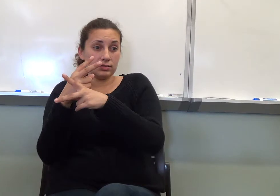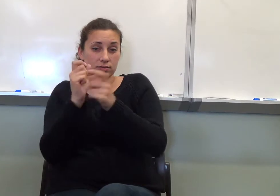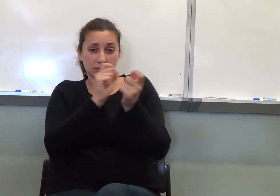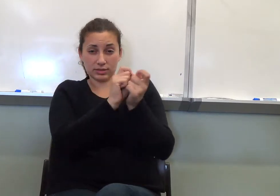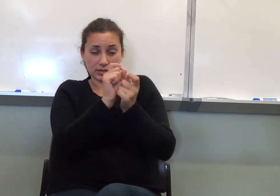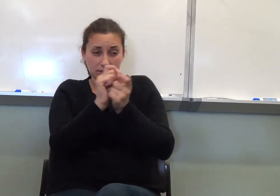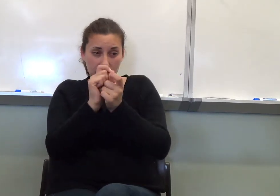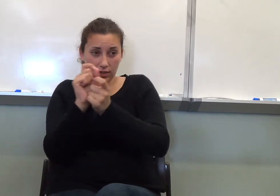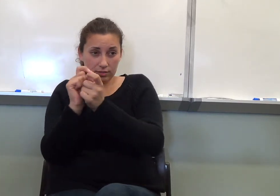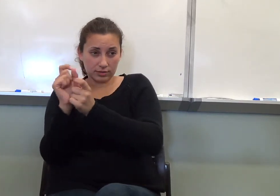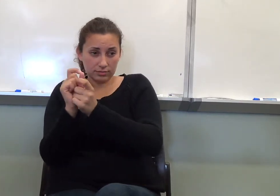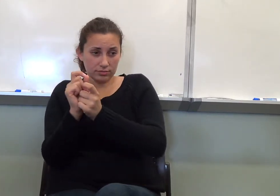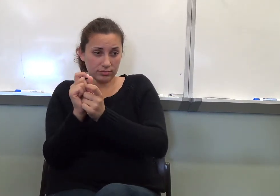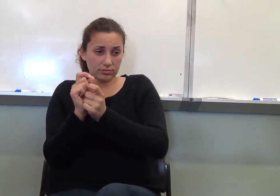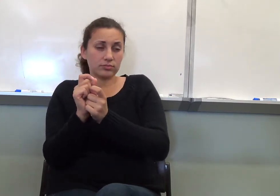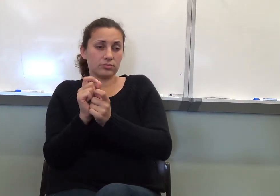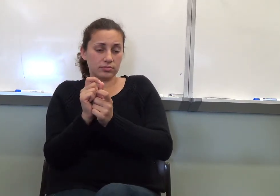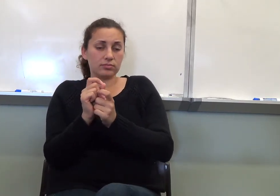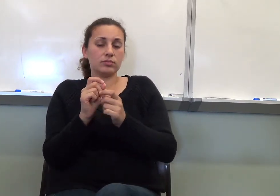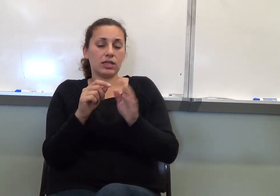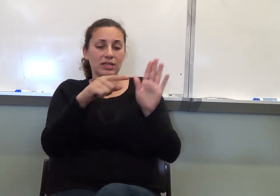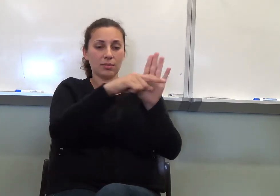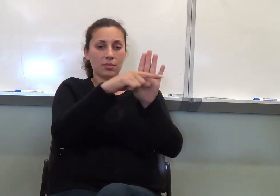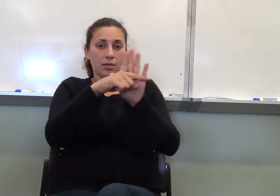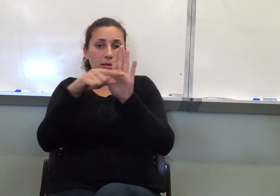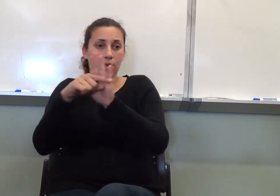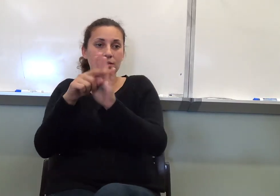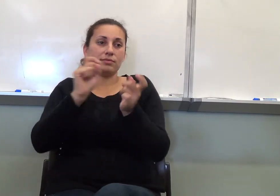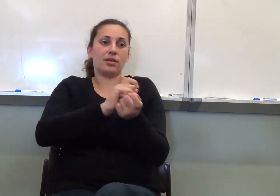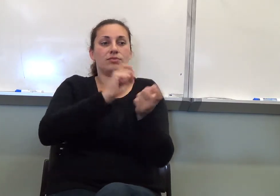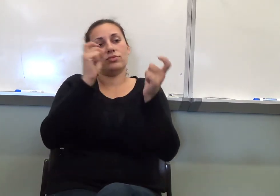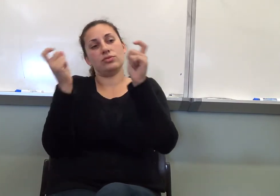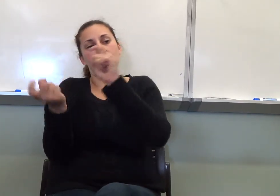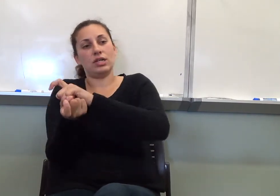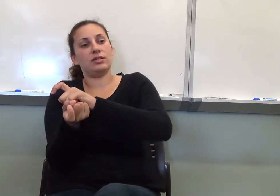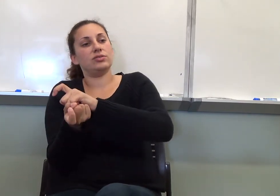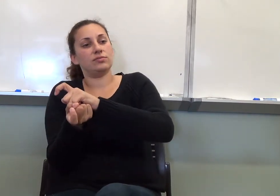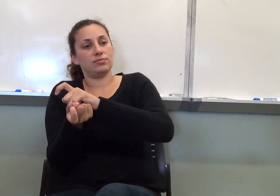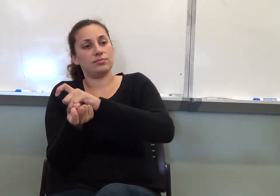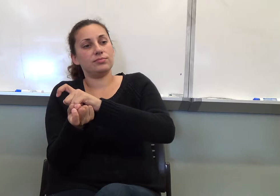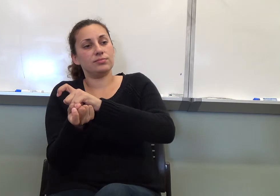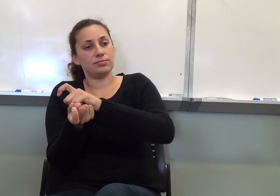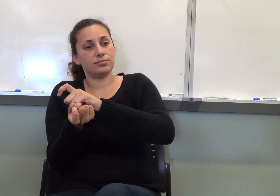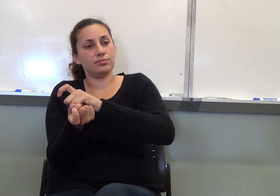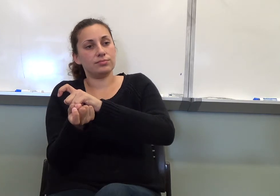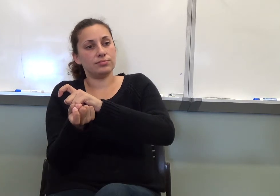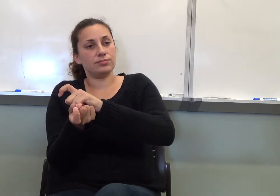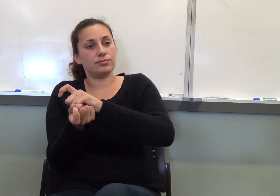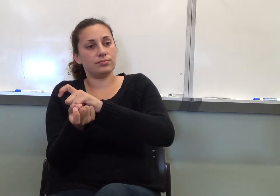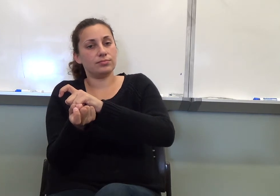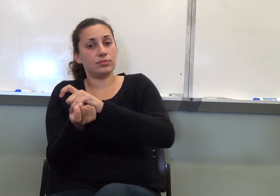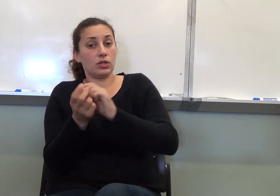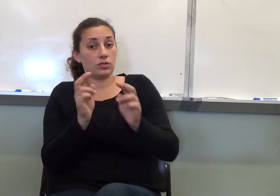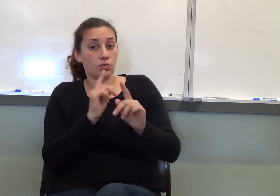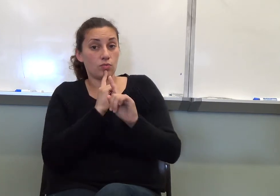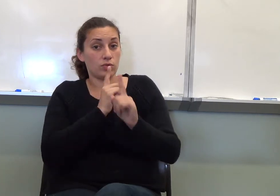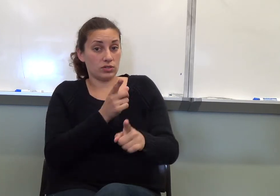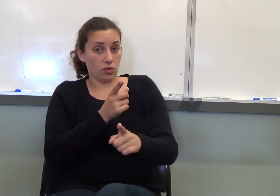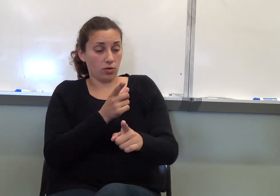steps is simply going to be to change all those signs. That's all. That's all it does. So what's the result going to be? You can write it down. It's going to be